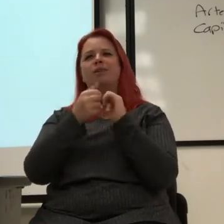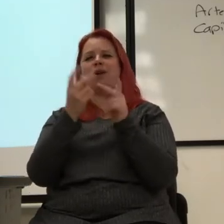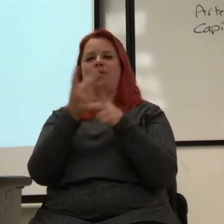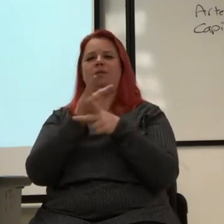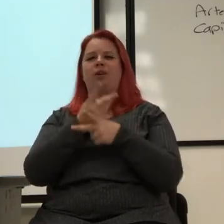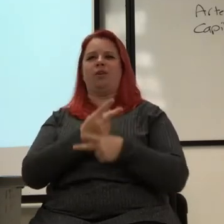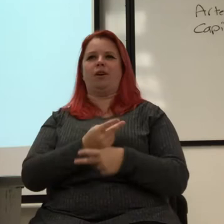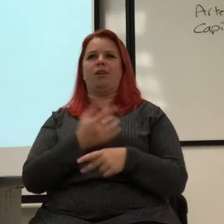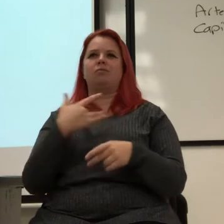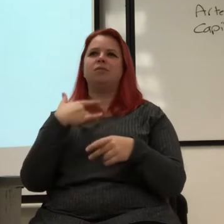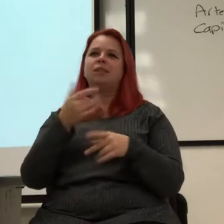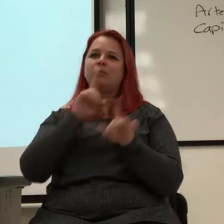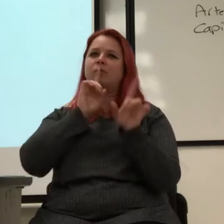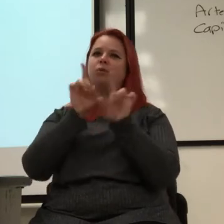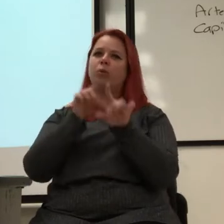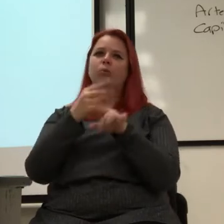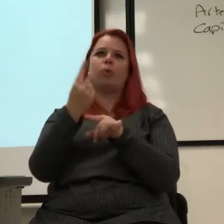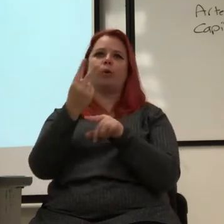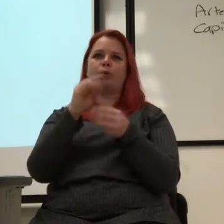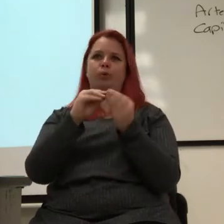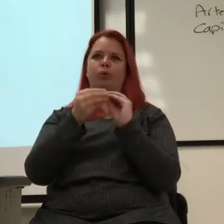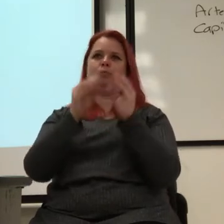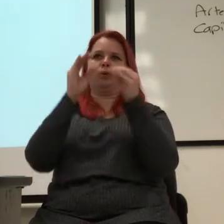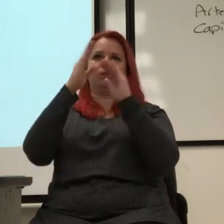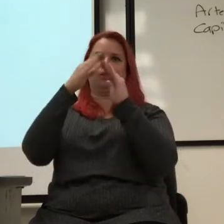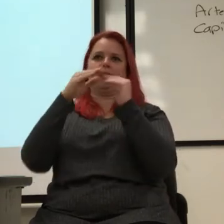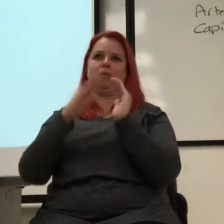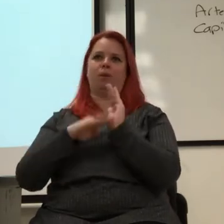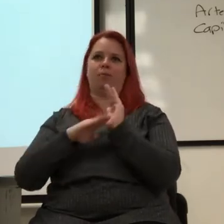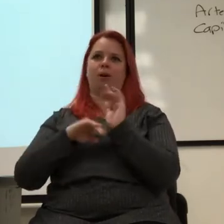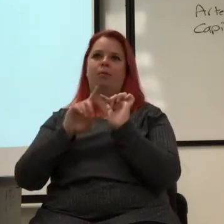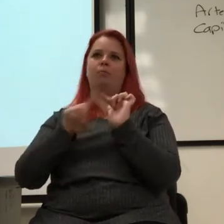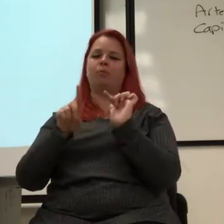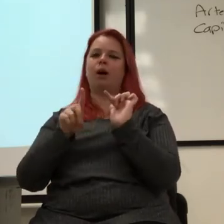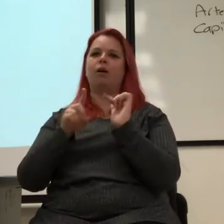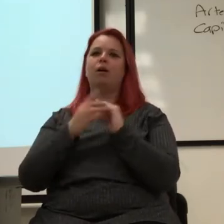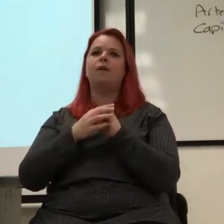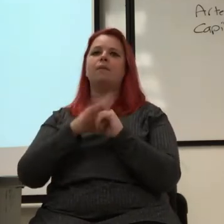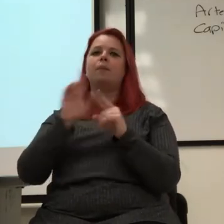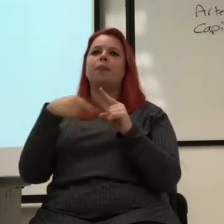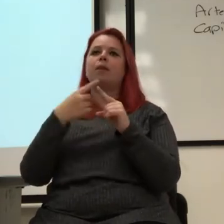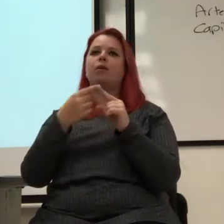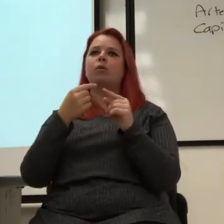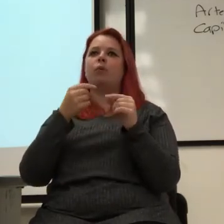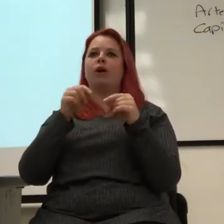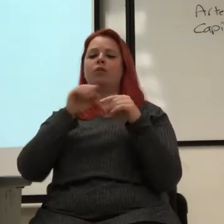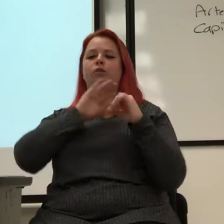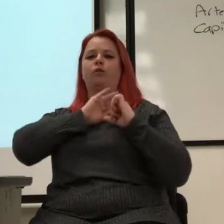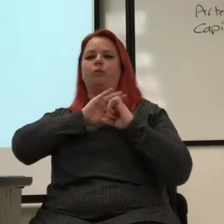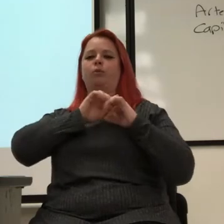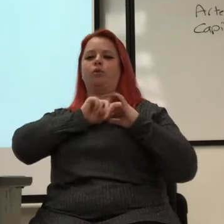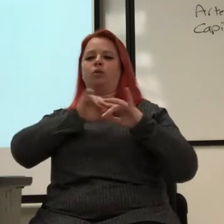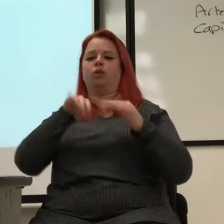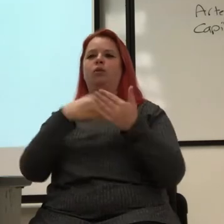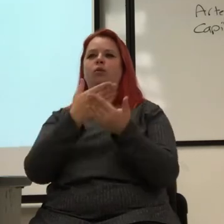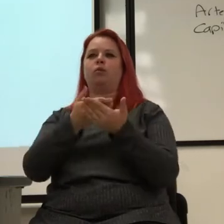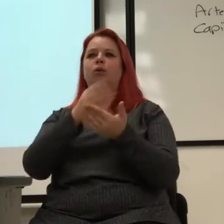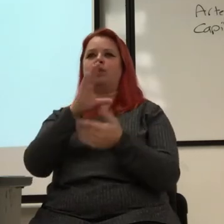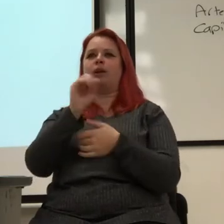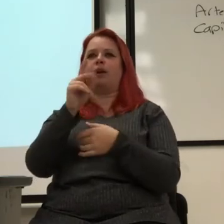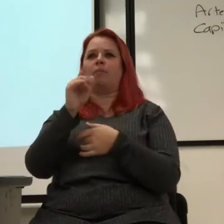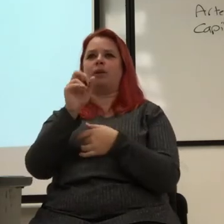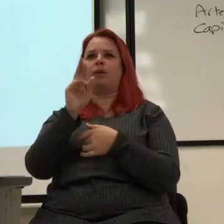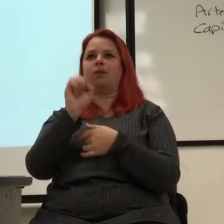Right? Usually you'll report two numbers, but point is, when you get to the small capillaries, there's a big pressure